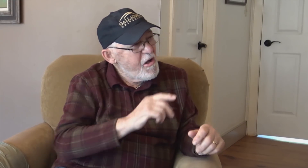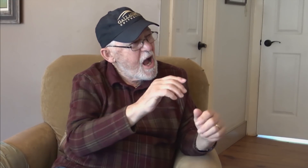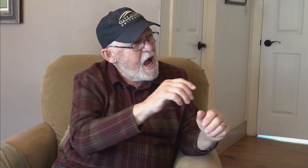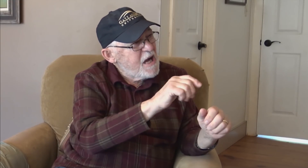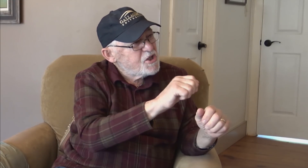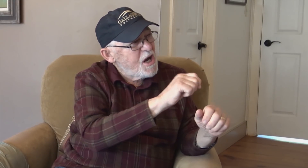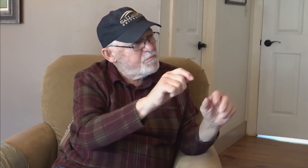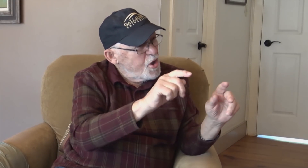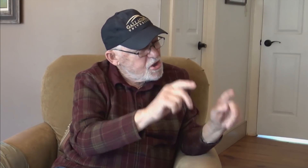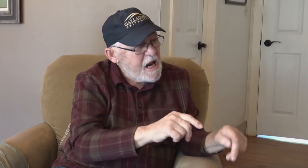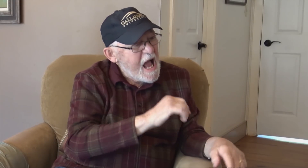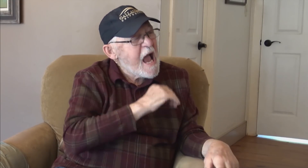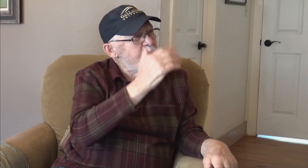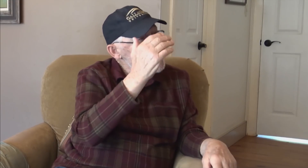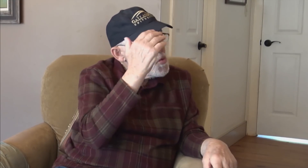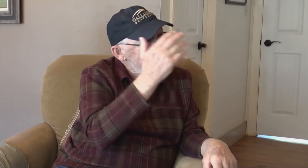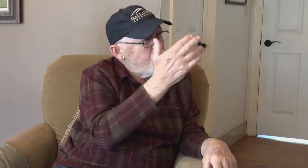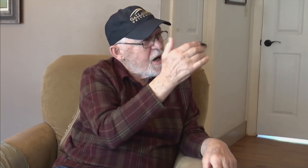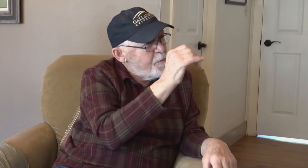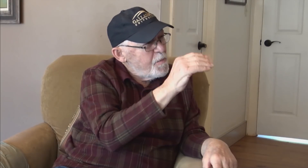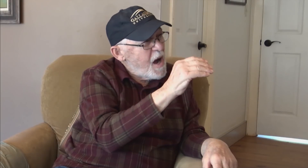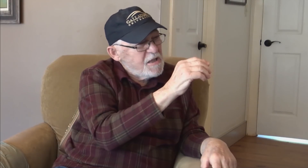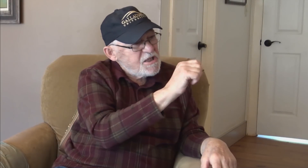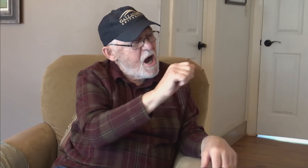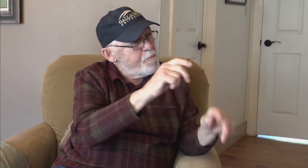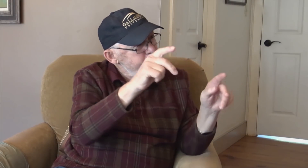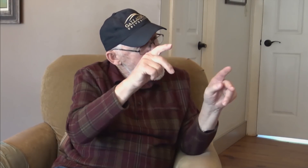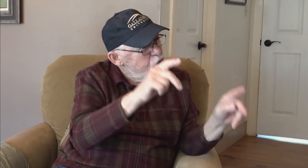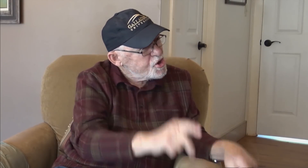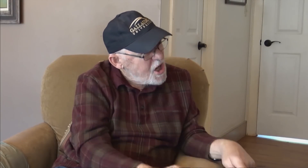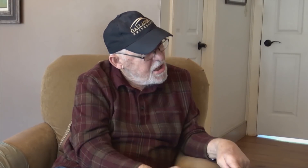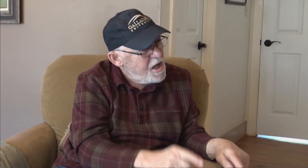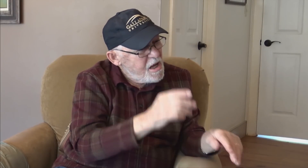I actually worked with him. I knew him.